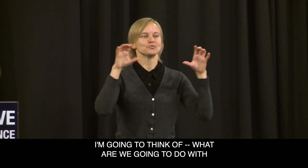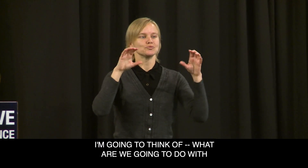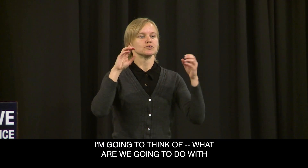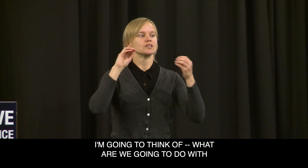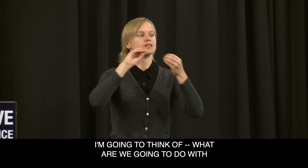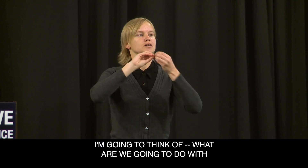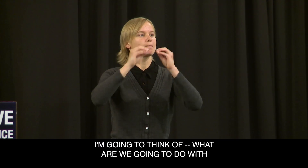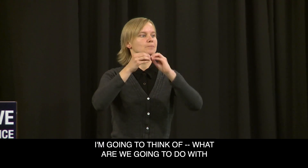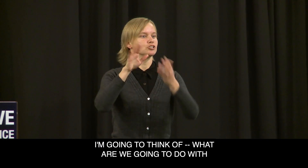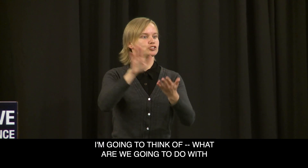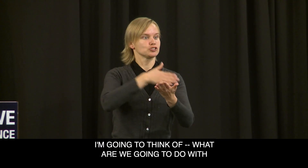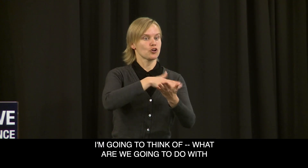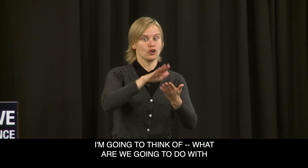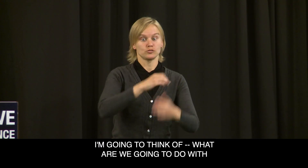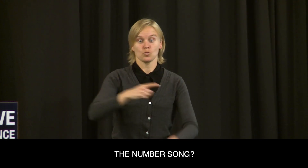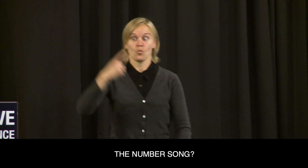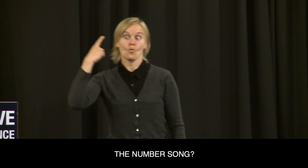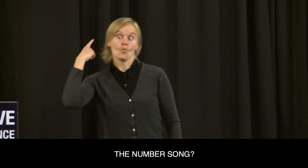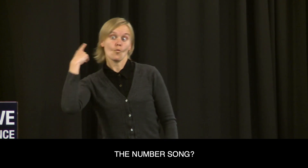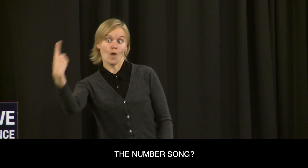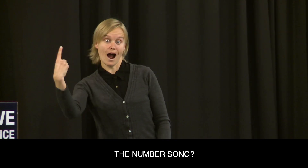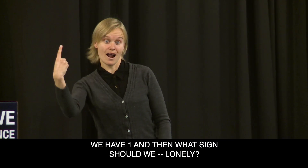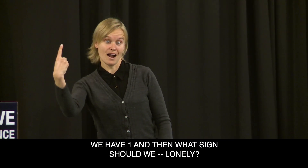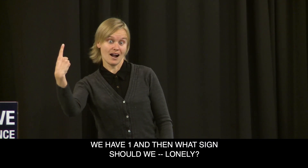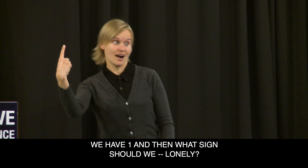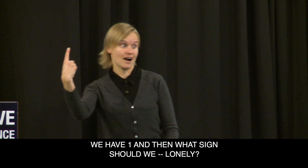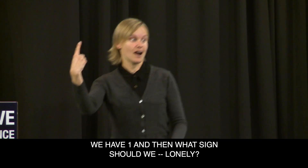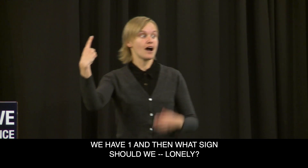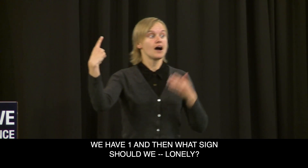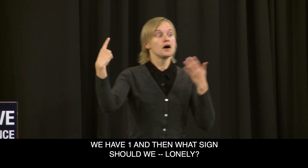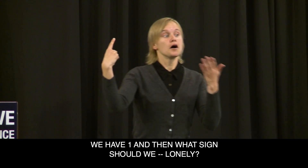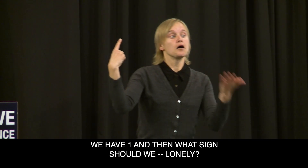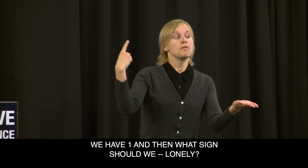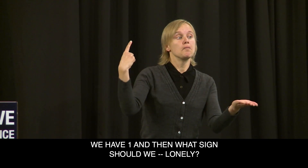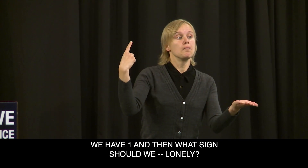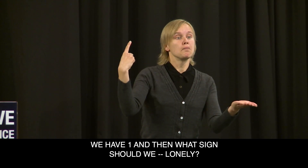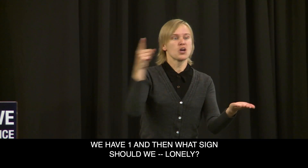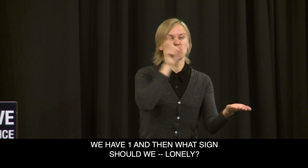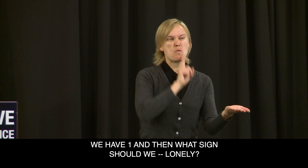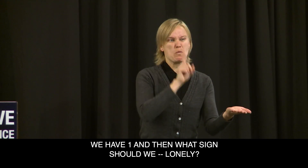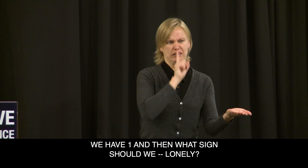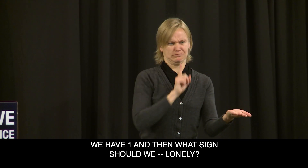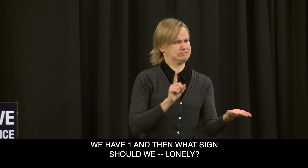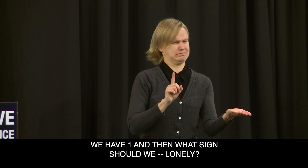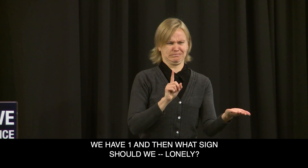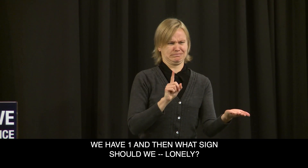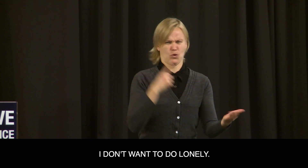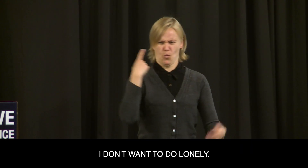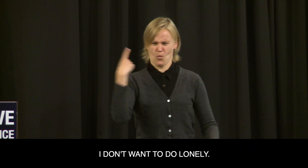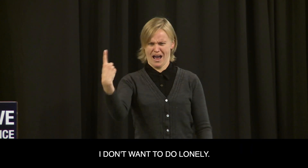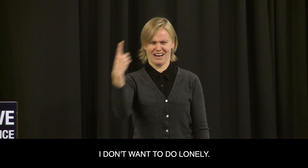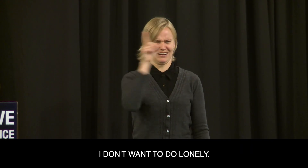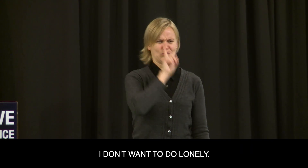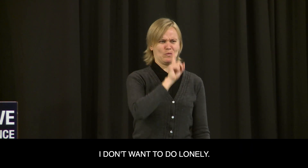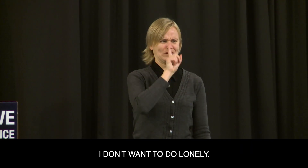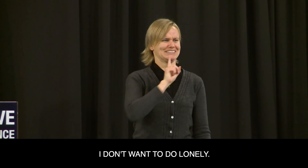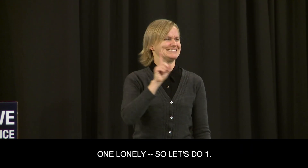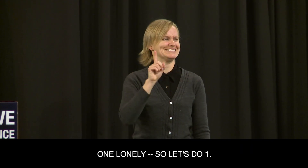of what are we going to do with the number song. So we have 1, and then what sign should we? Lonely? I don't want to do lonely.